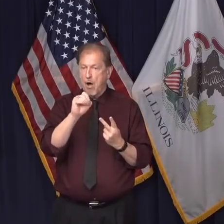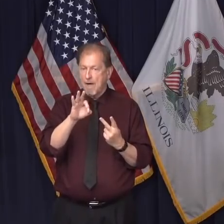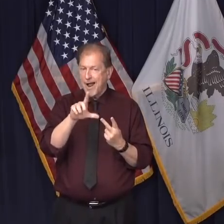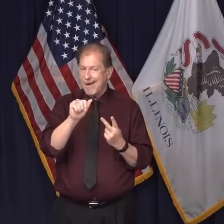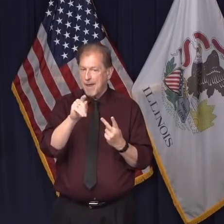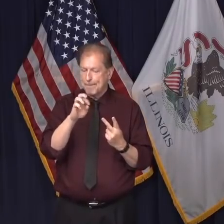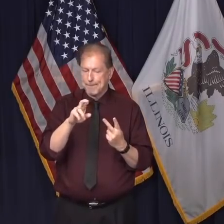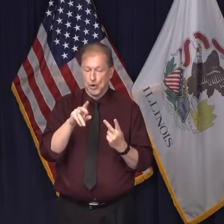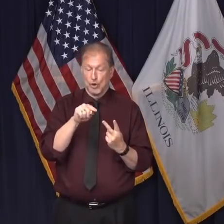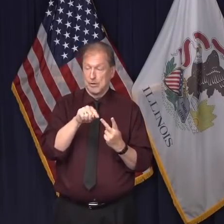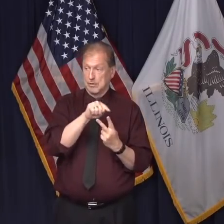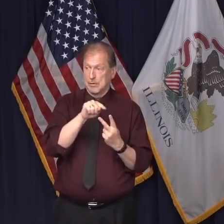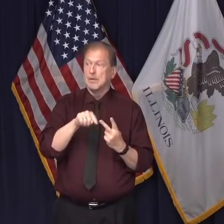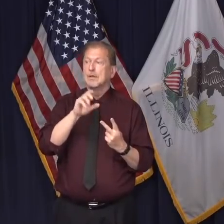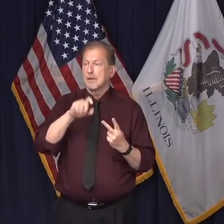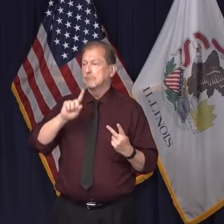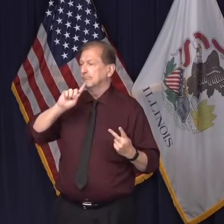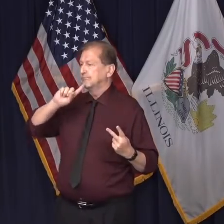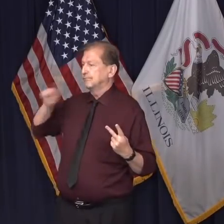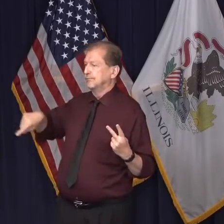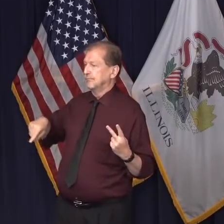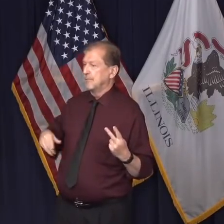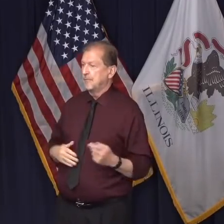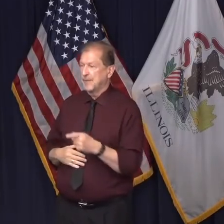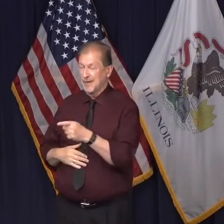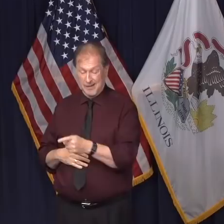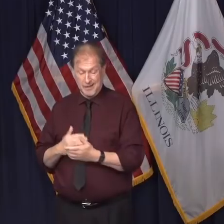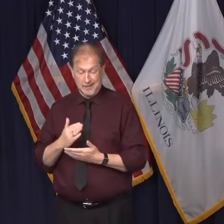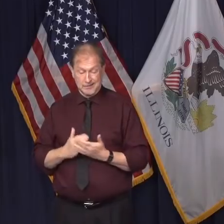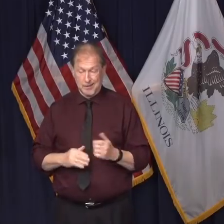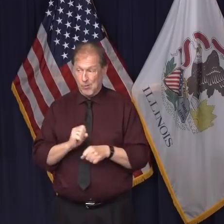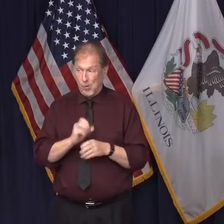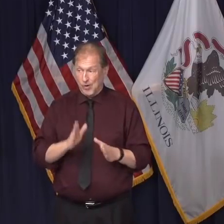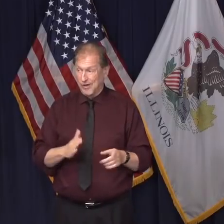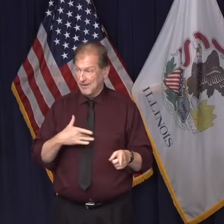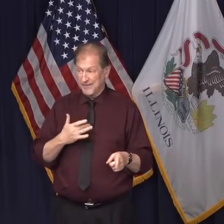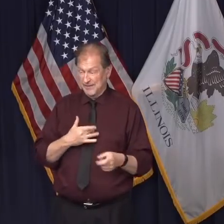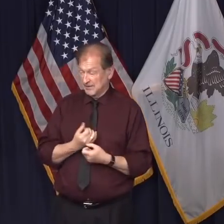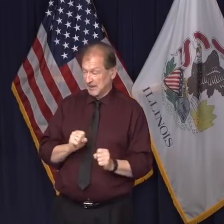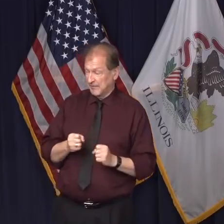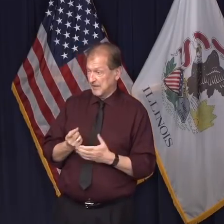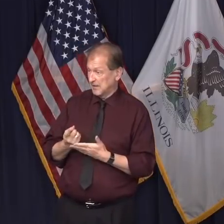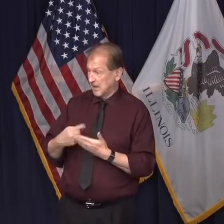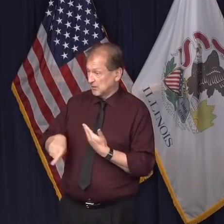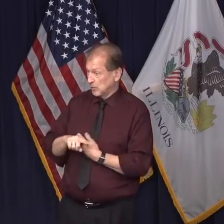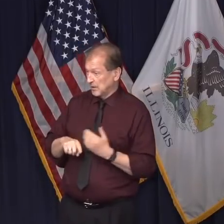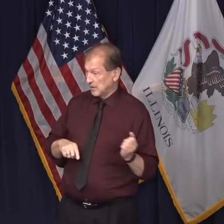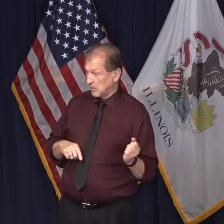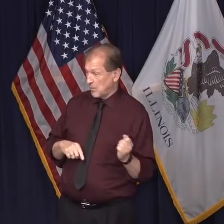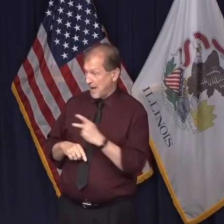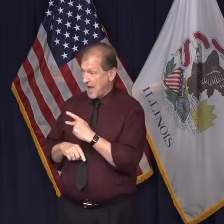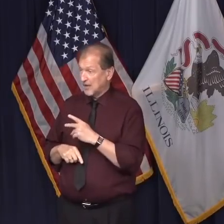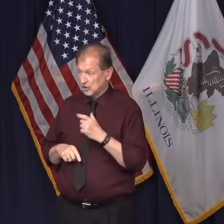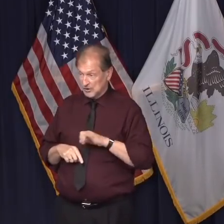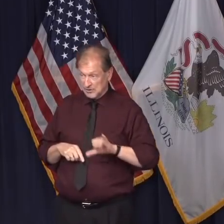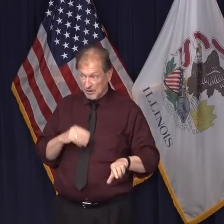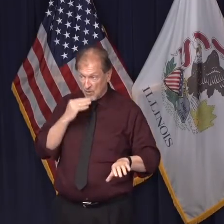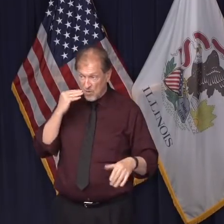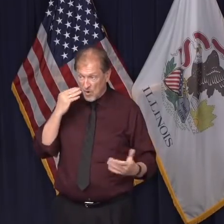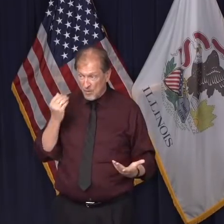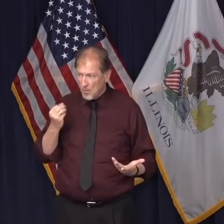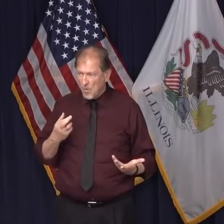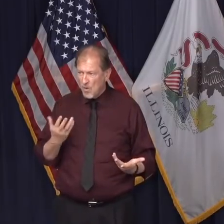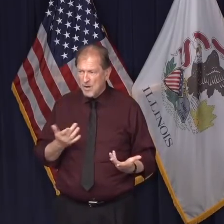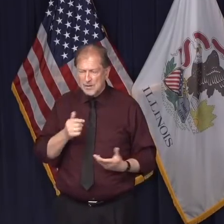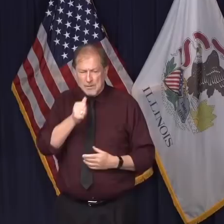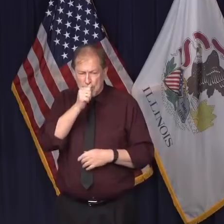to enforce it. But for employees who just might not feel safe going to an office yet next week, what do you advise those? I know you've said private businesses